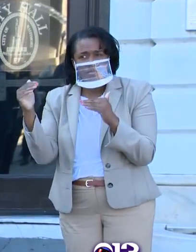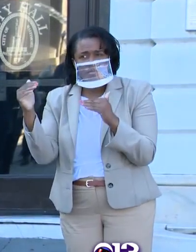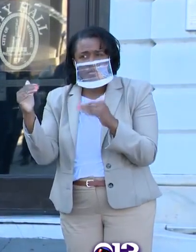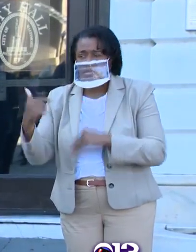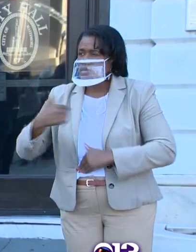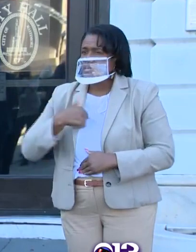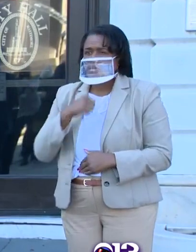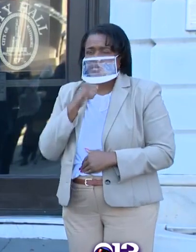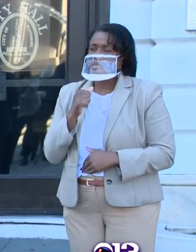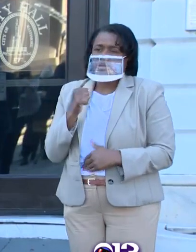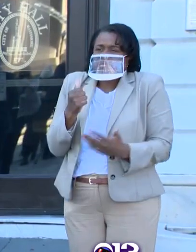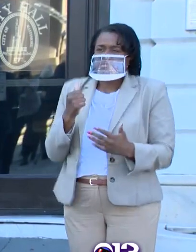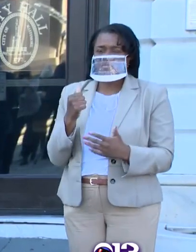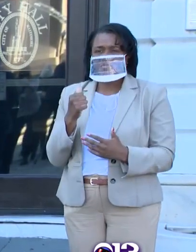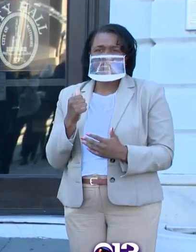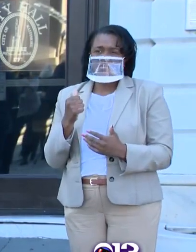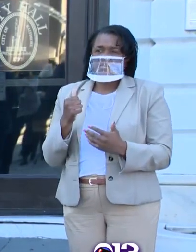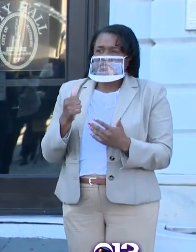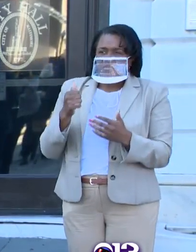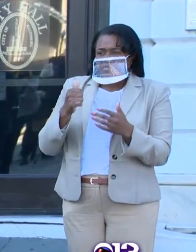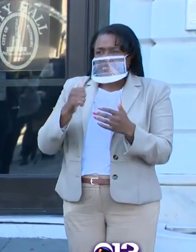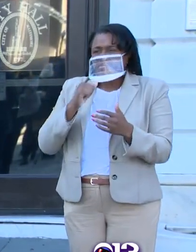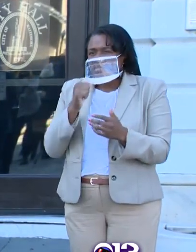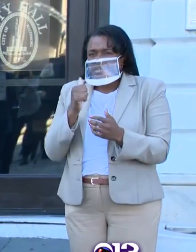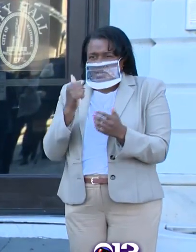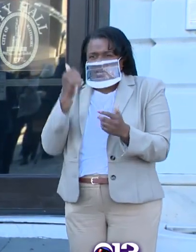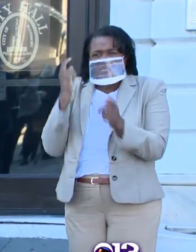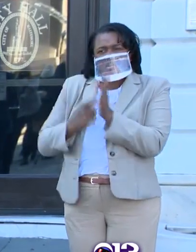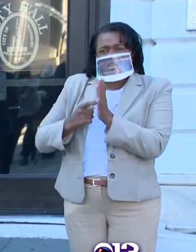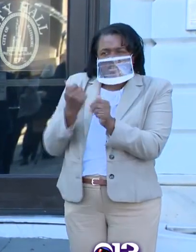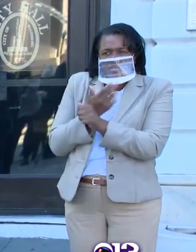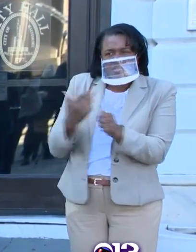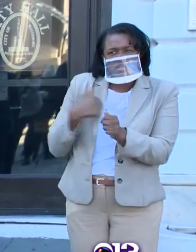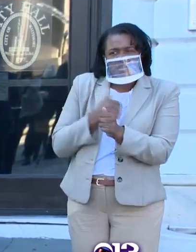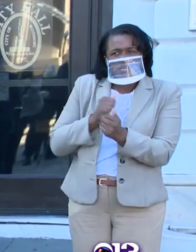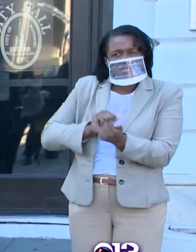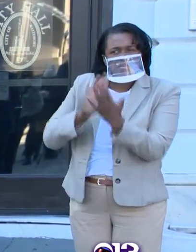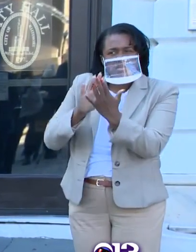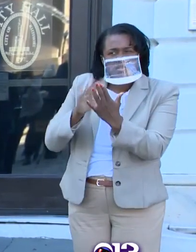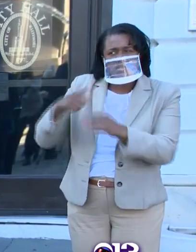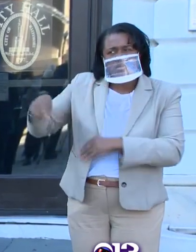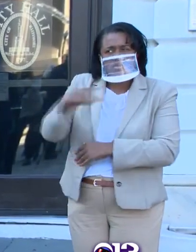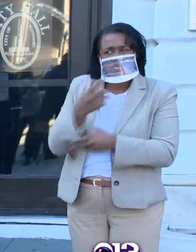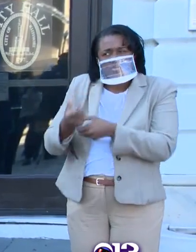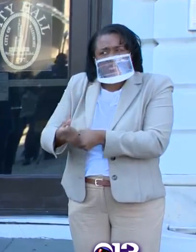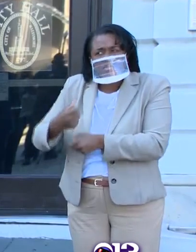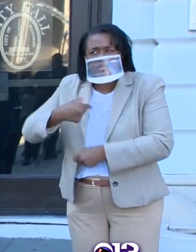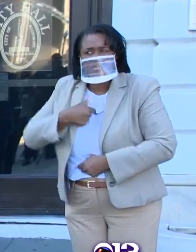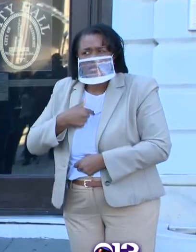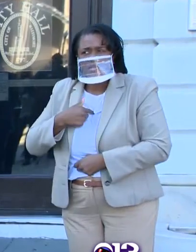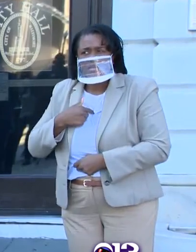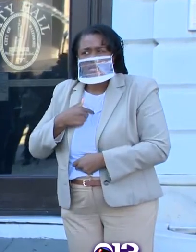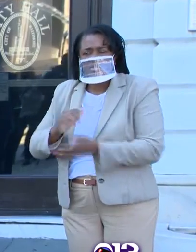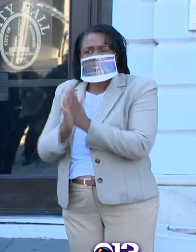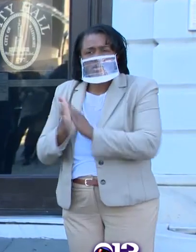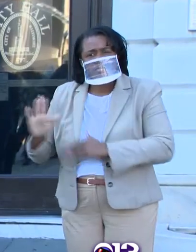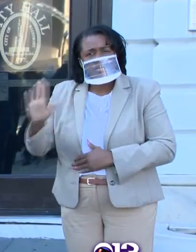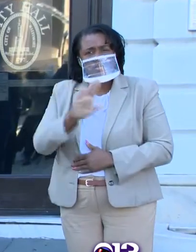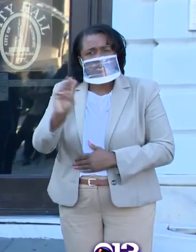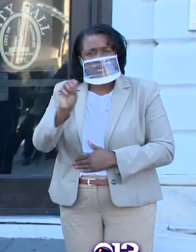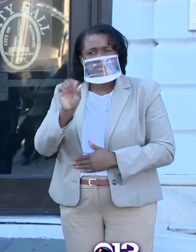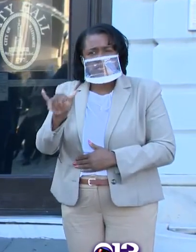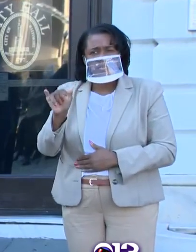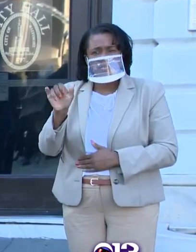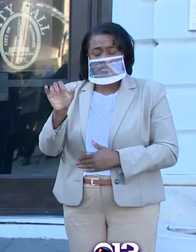am not naive to the challenges we face. You have entrusted me to be your mayor in this